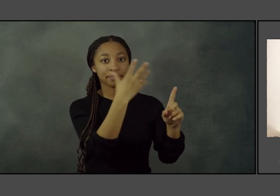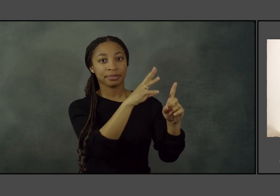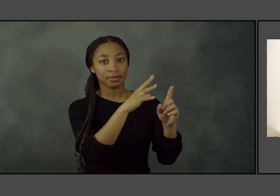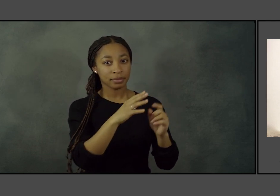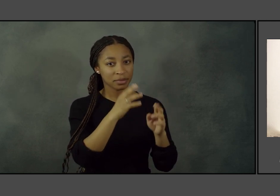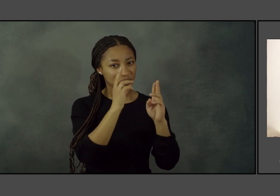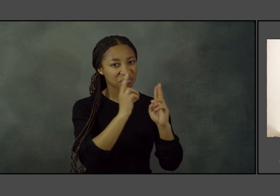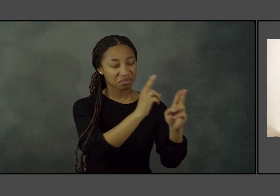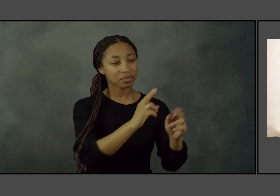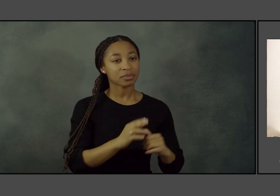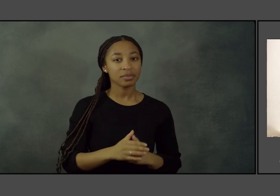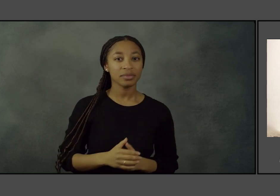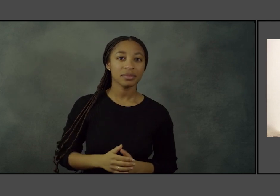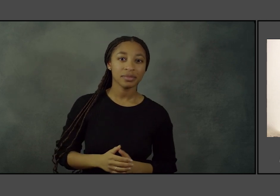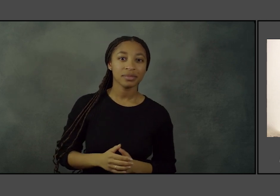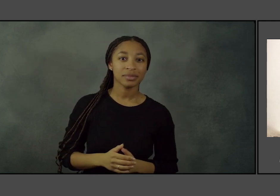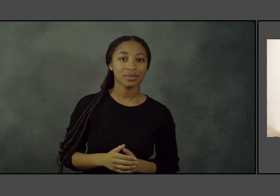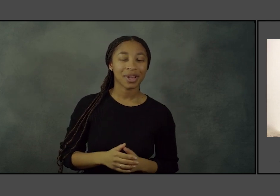we're finally beginning to do that.